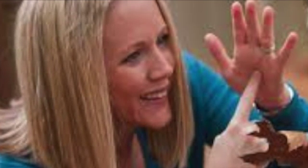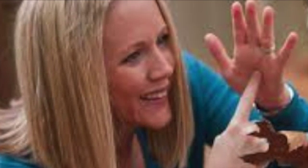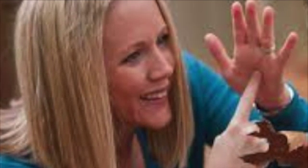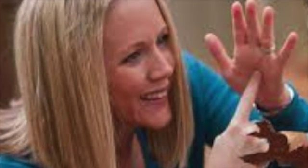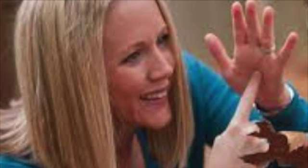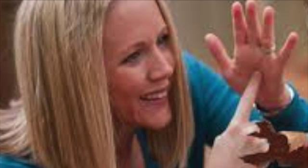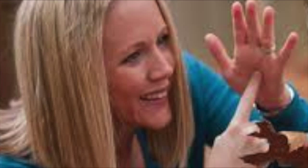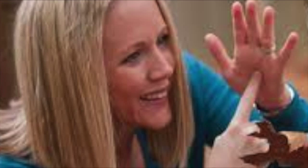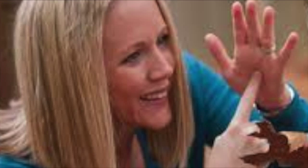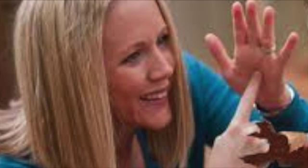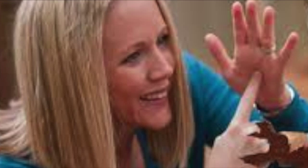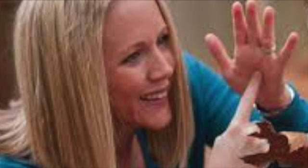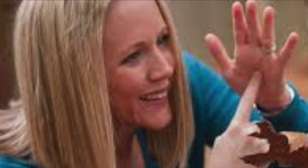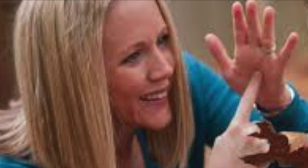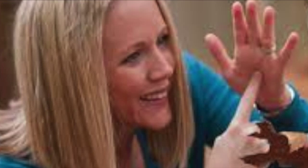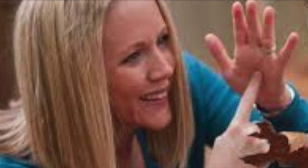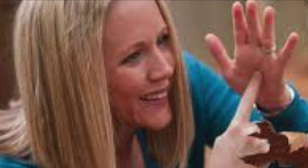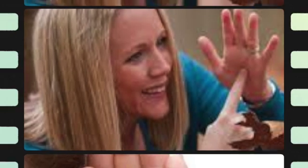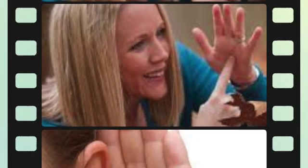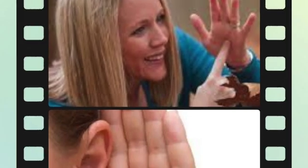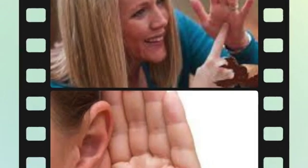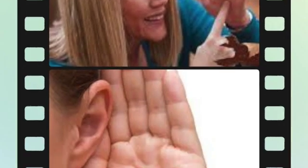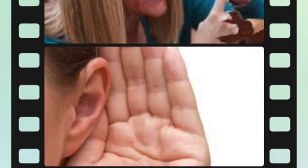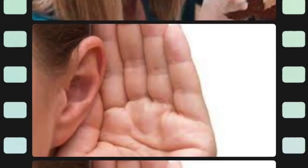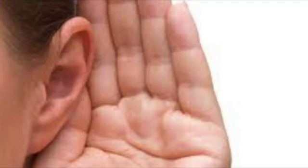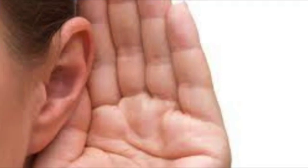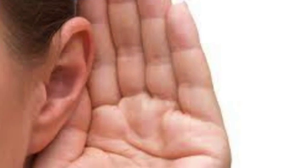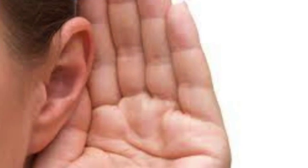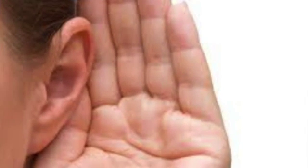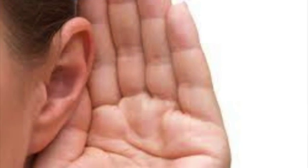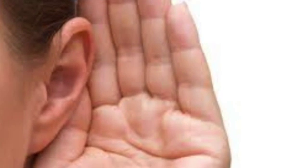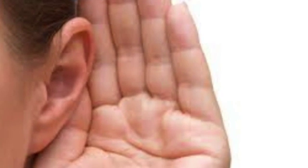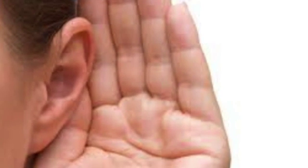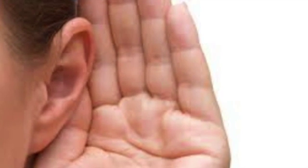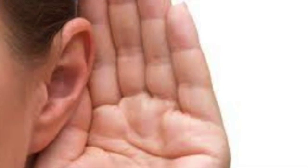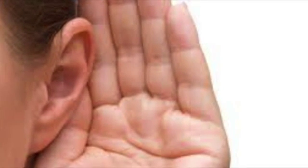And I also thought that American Sign Language had absolutely nothing to do with culture.